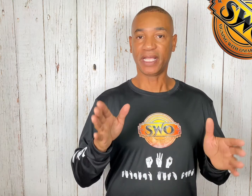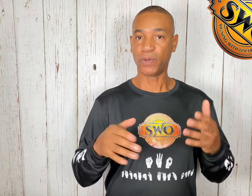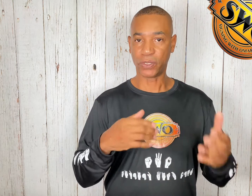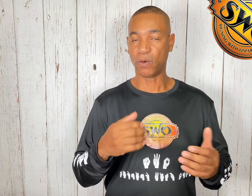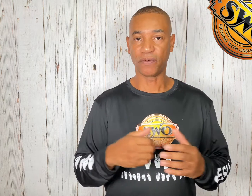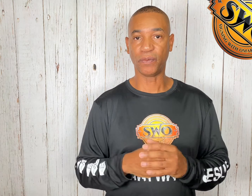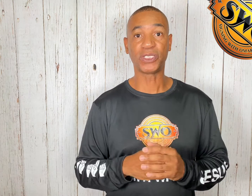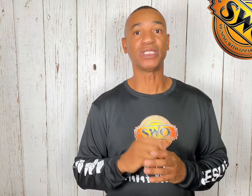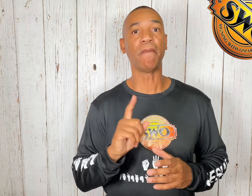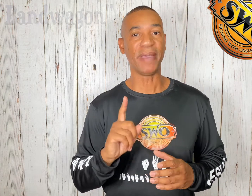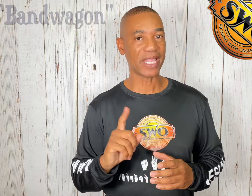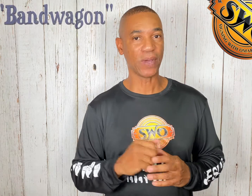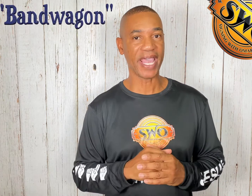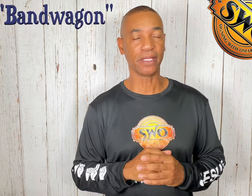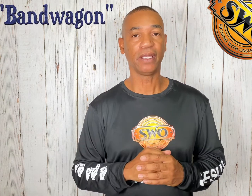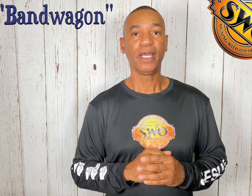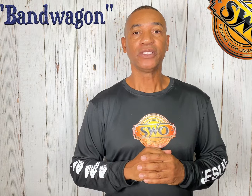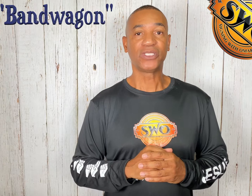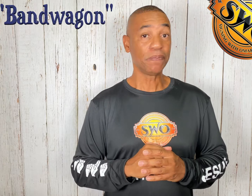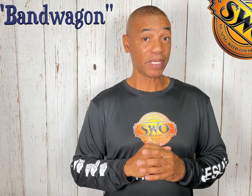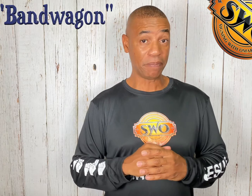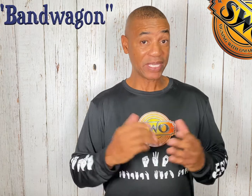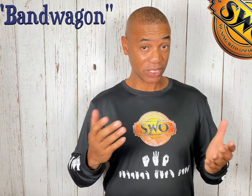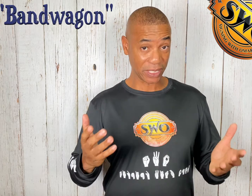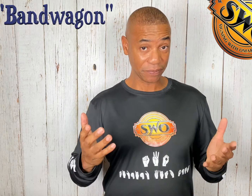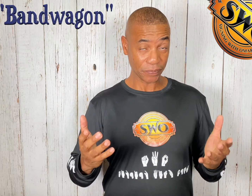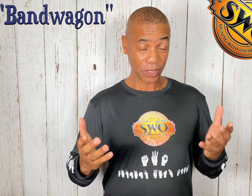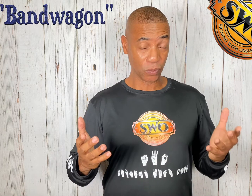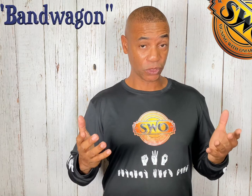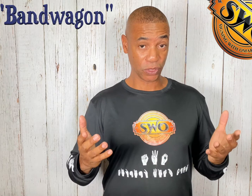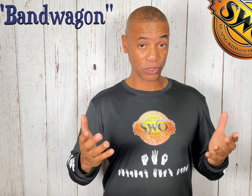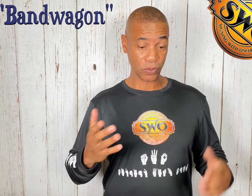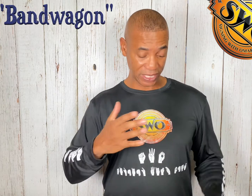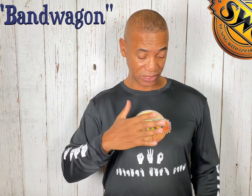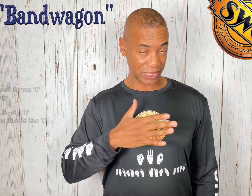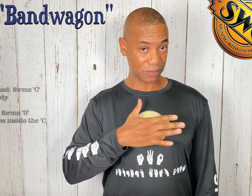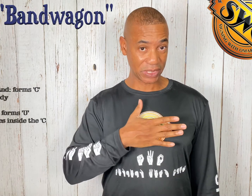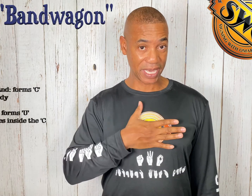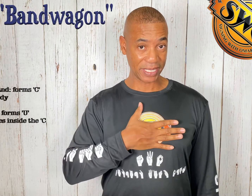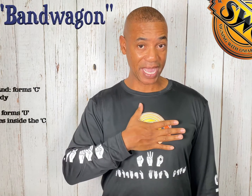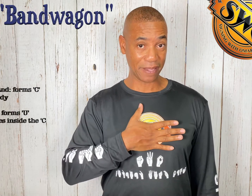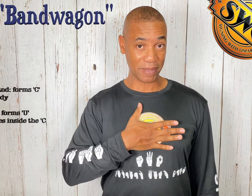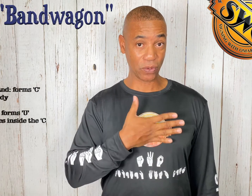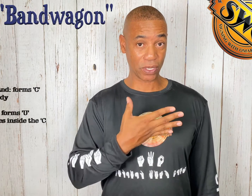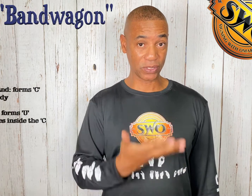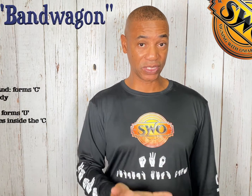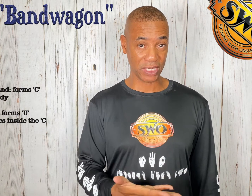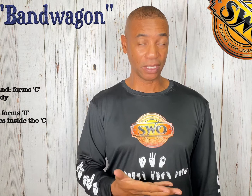to go over, which is bandwagon. Basically, what you're going to do is the same sign, admit or concede,